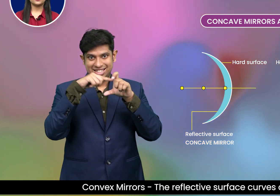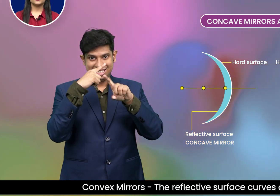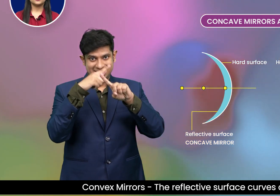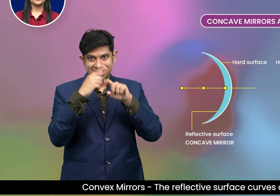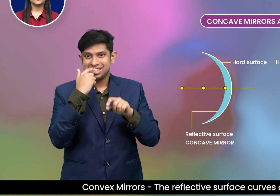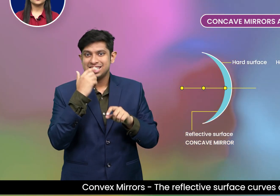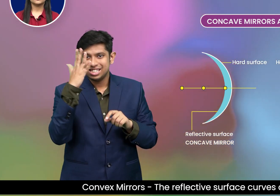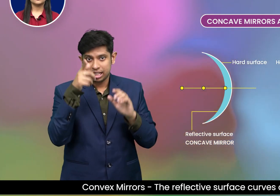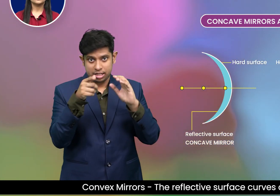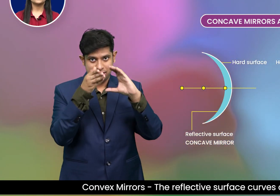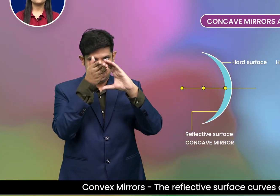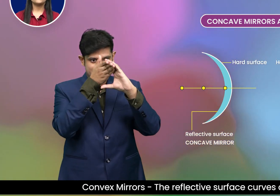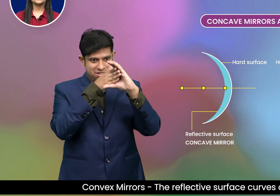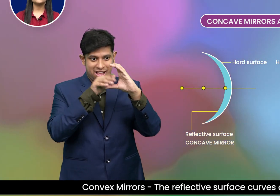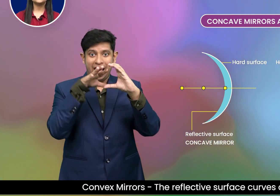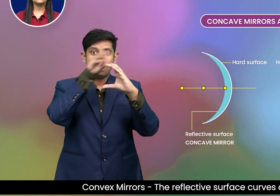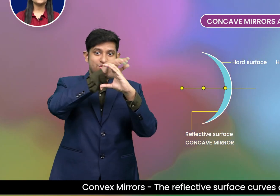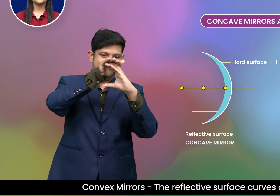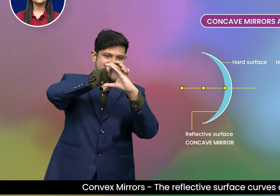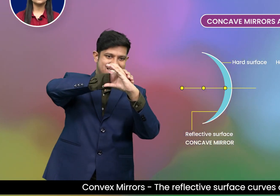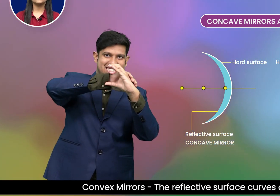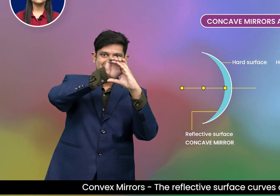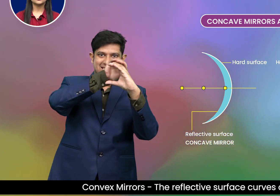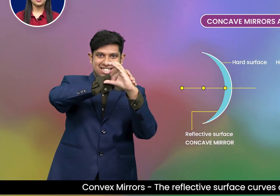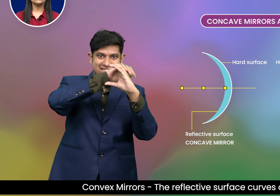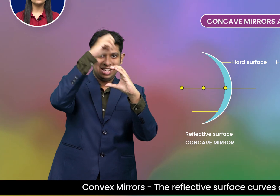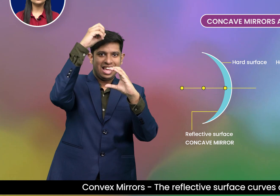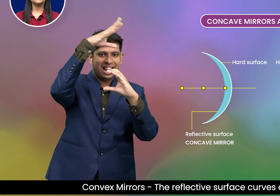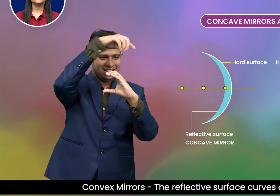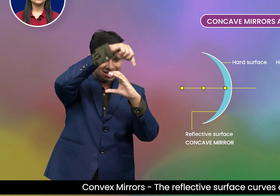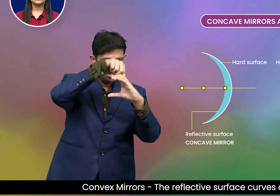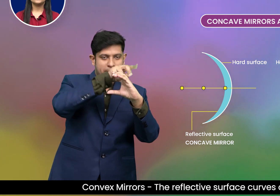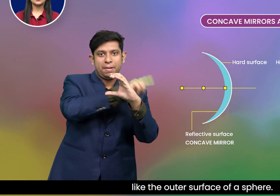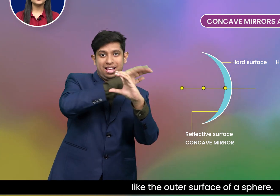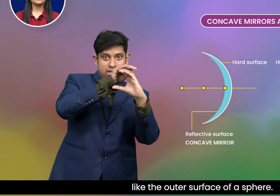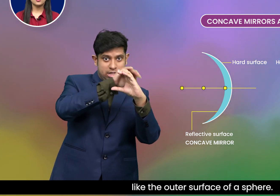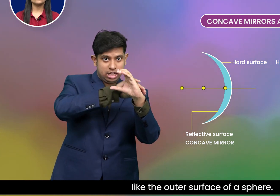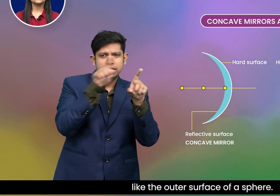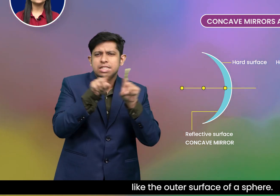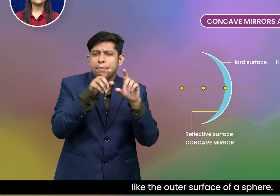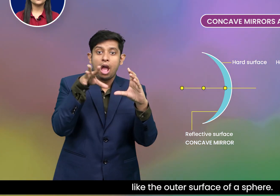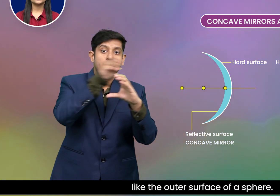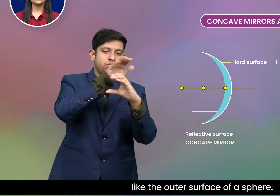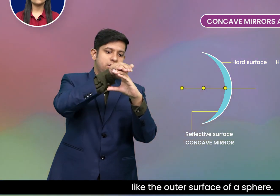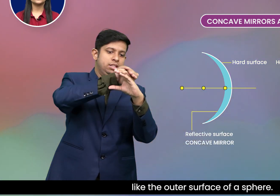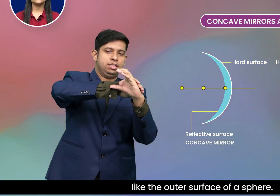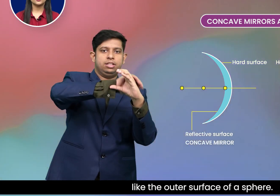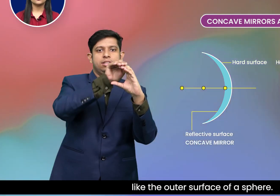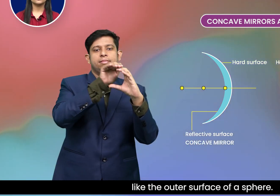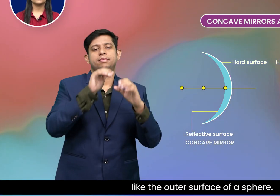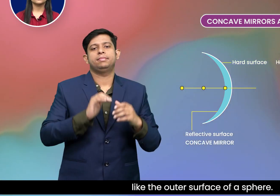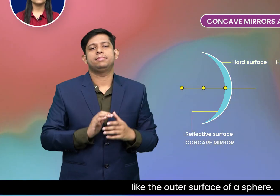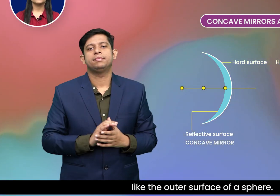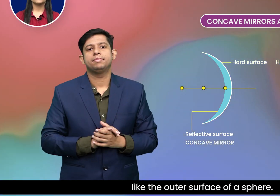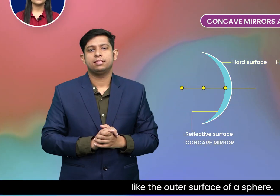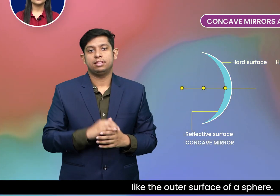Convex mirrors. The reflective surface curves outwards like the outer surface of a sphere.